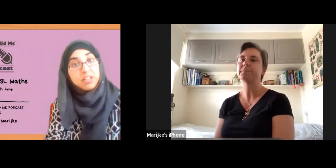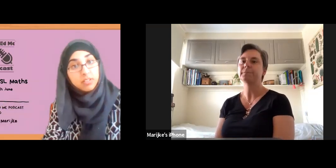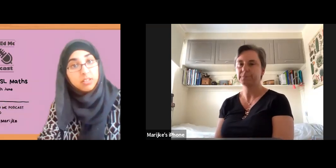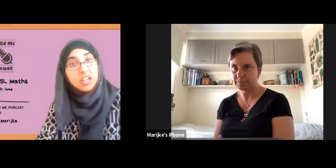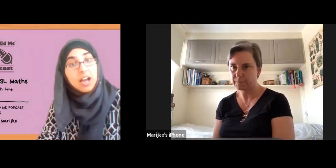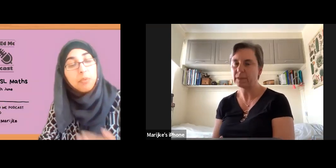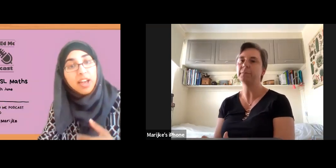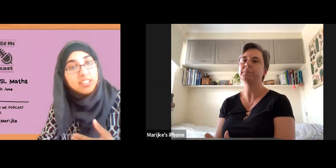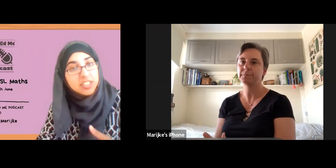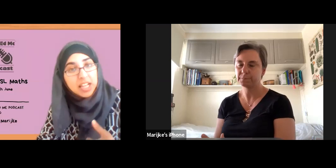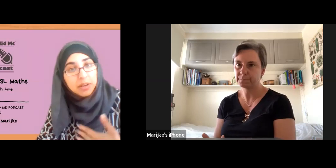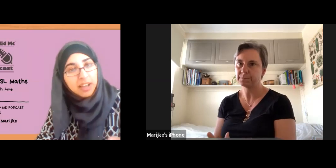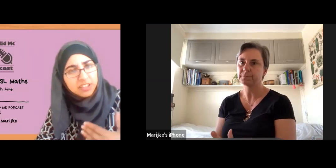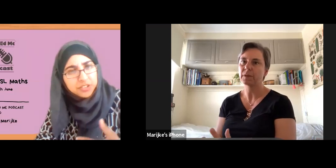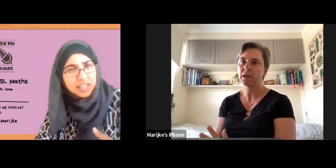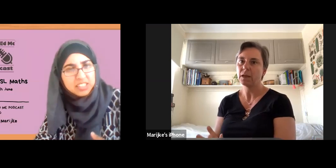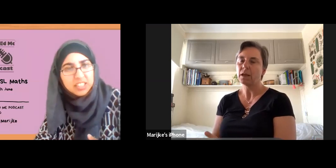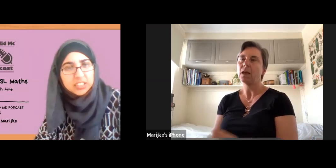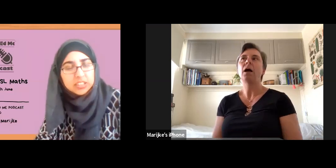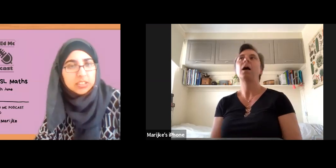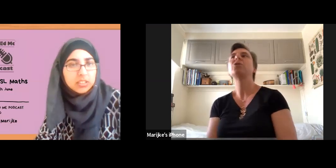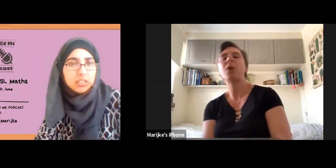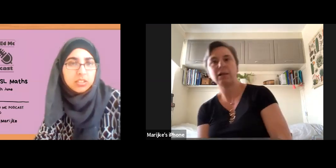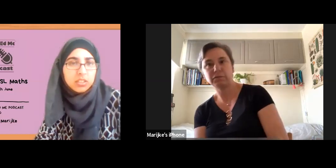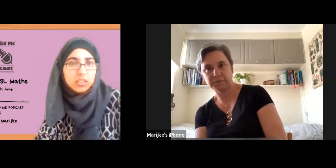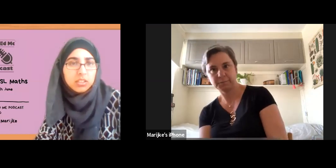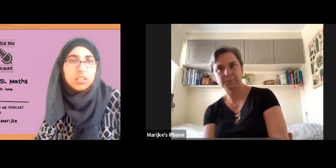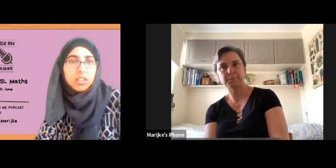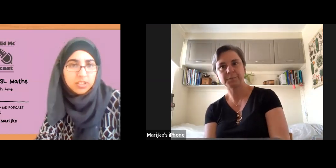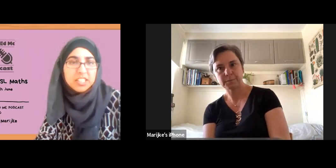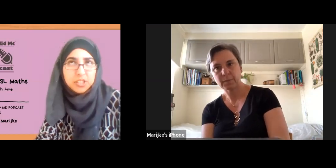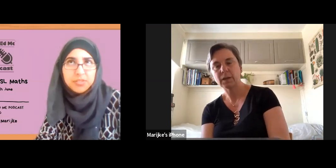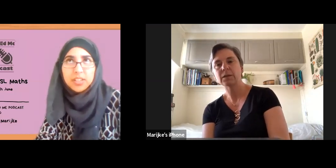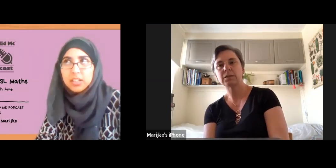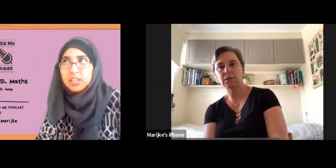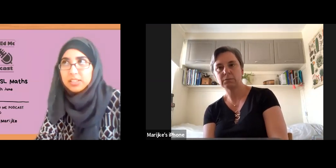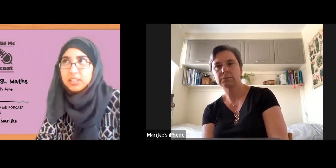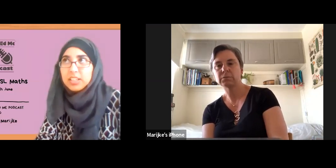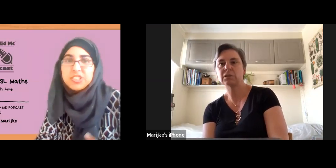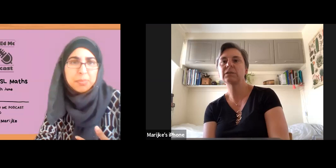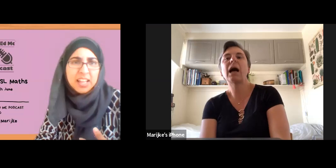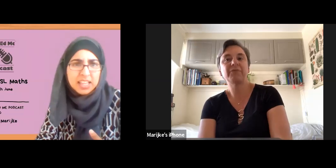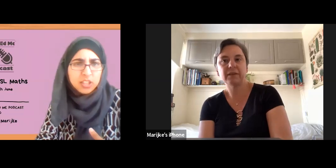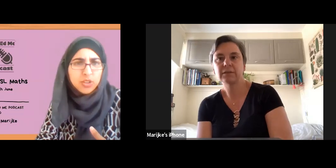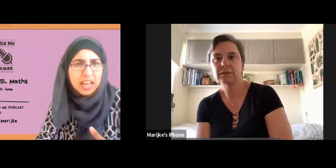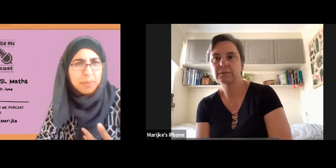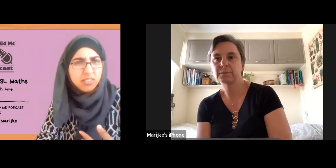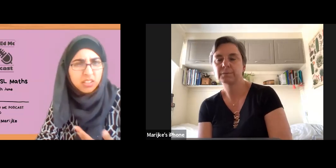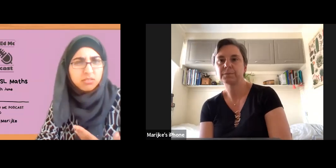route. And what age is that? What age do they decide? 12. Okay, so it's very... it used to be like that in the UK about 100, I don't